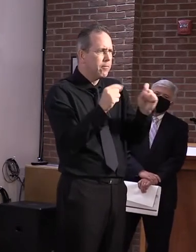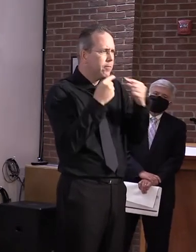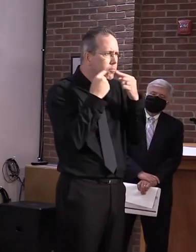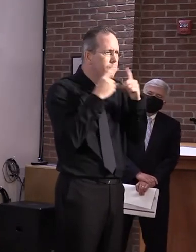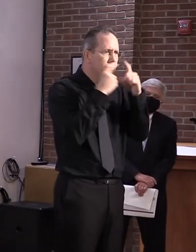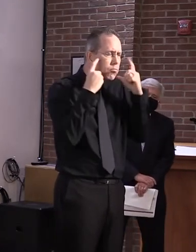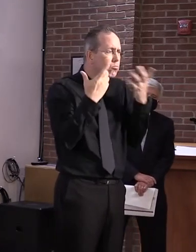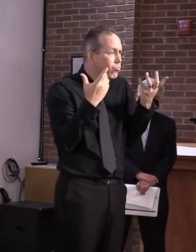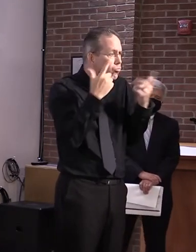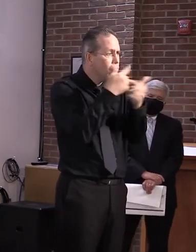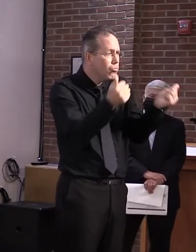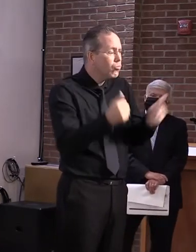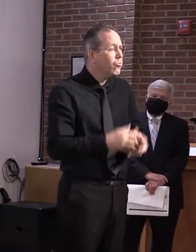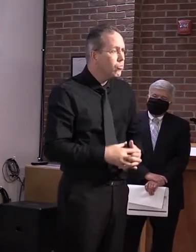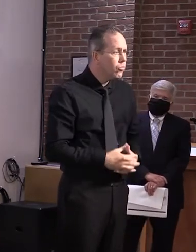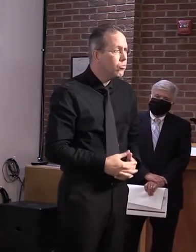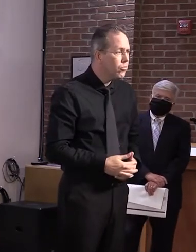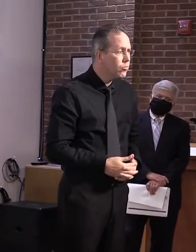continue with this approach.